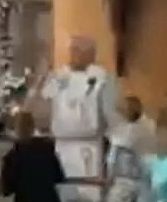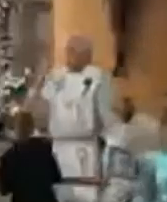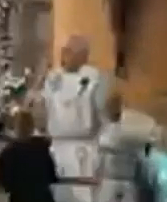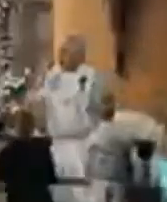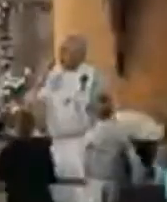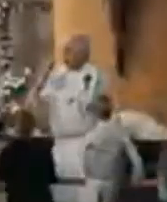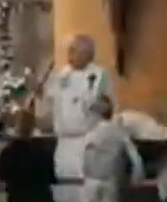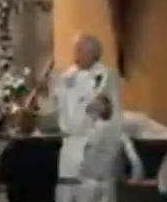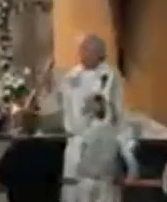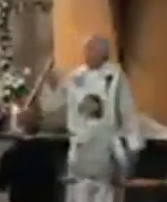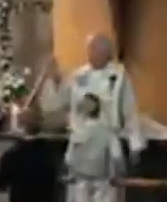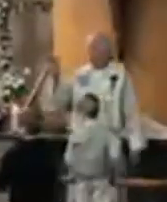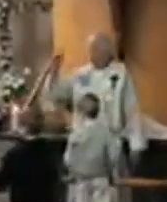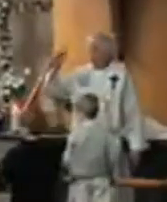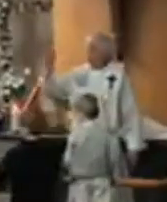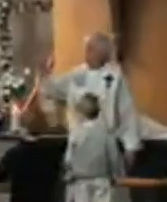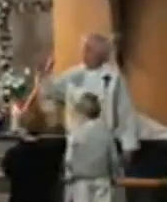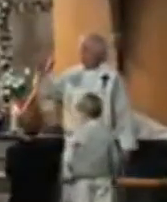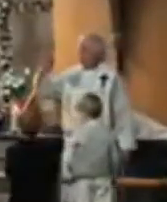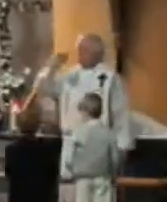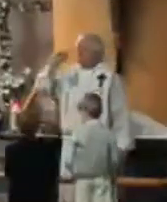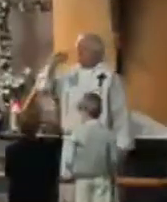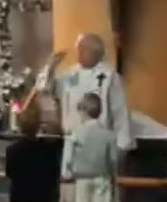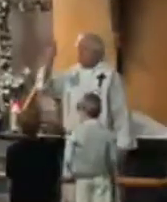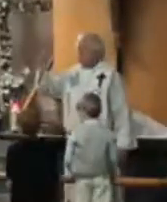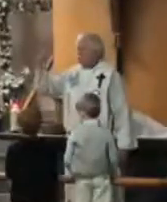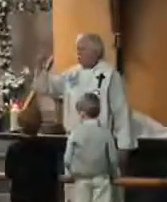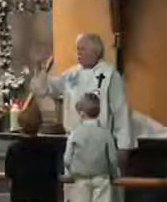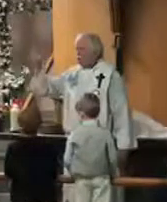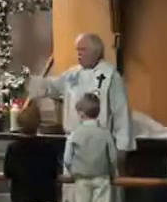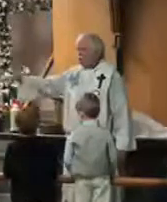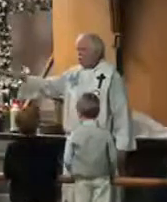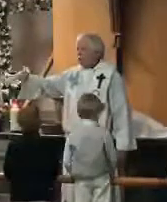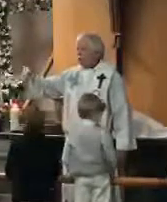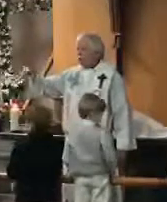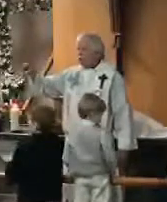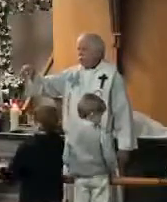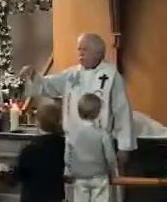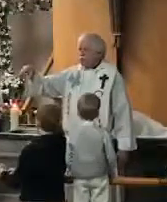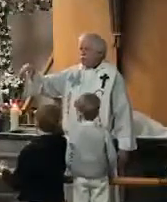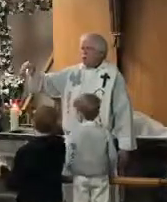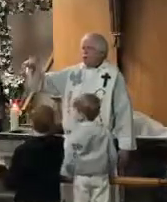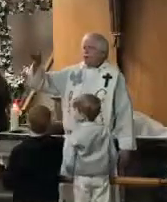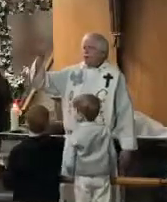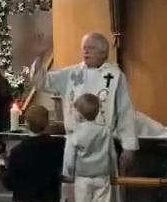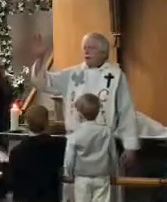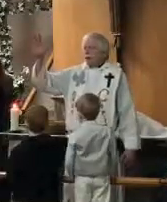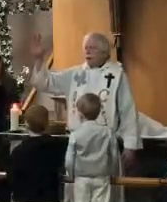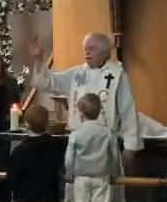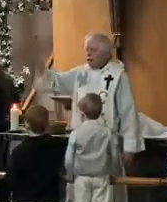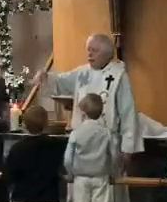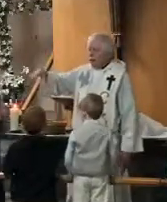Okay. So what we have is we start with the little kids with those, and